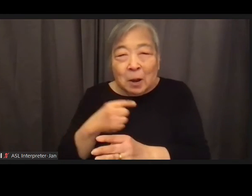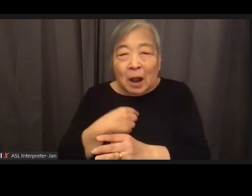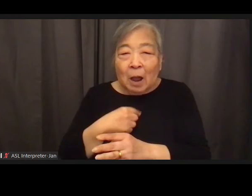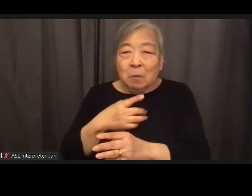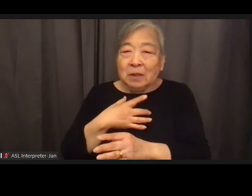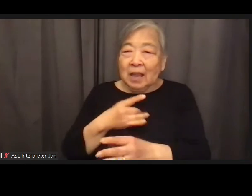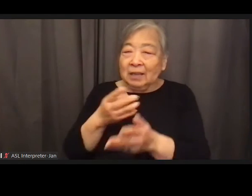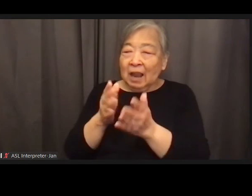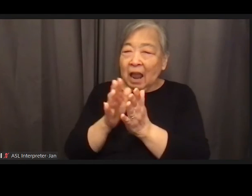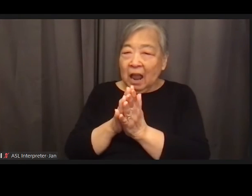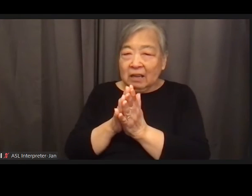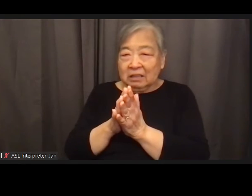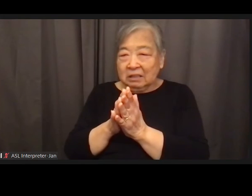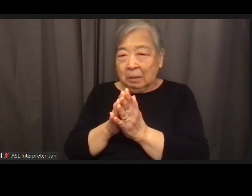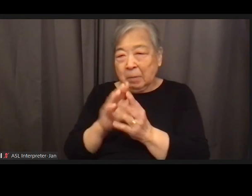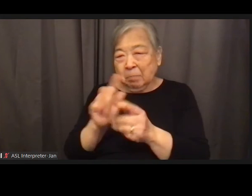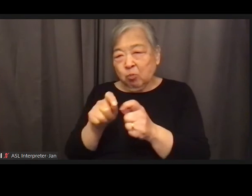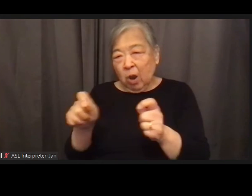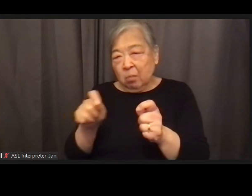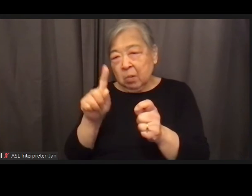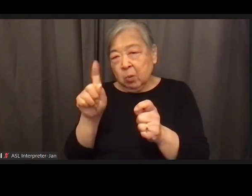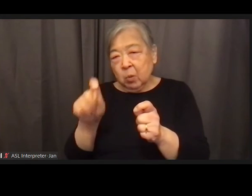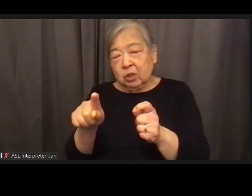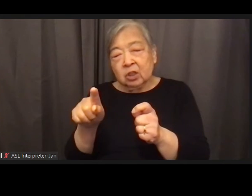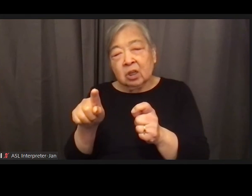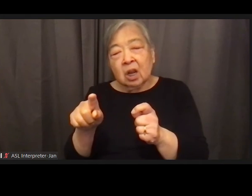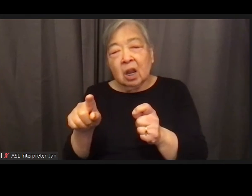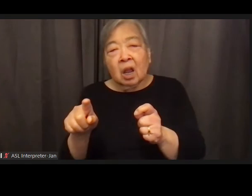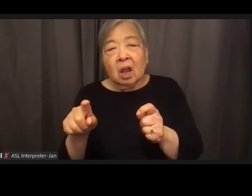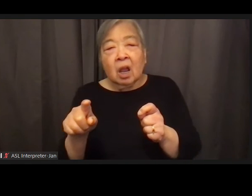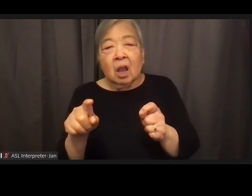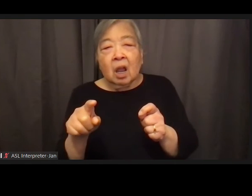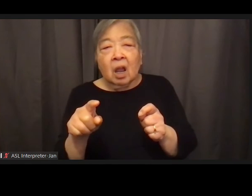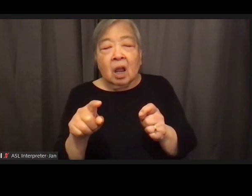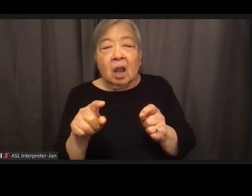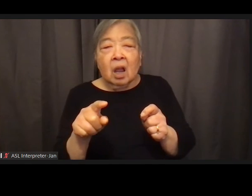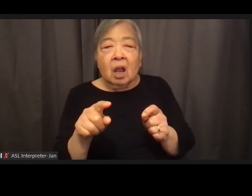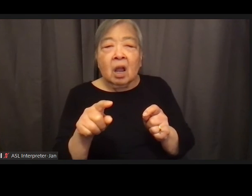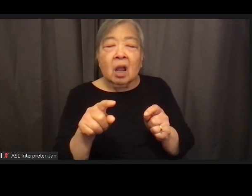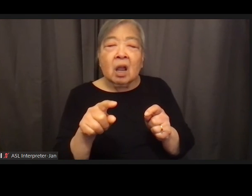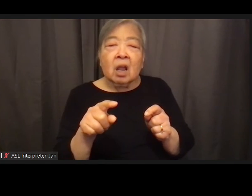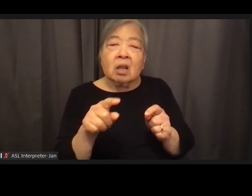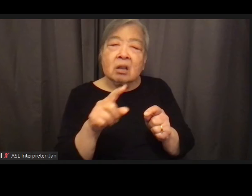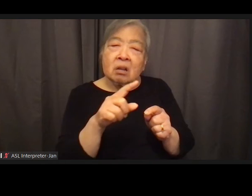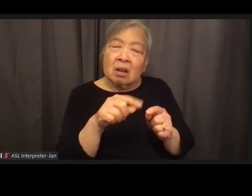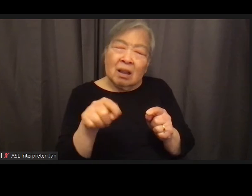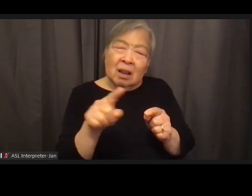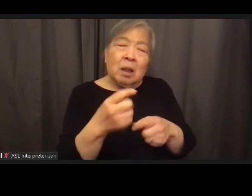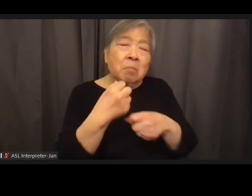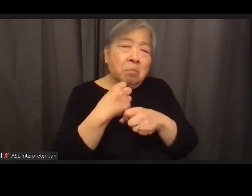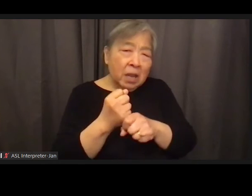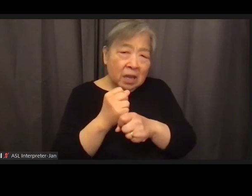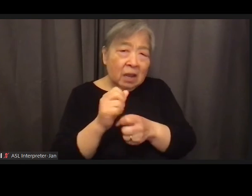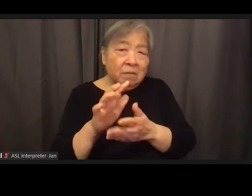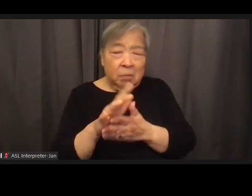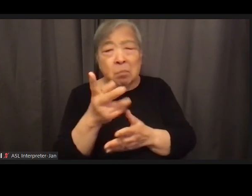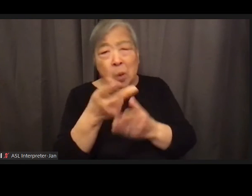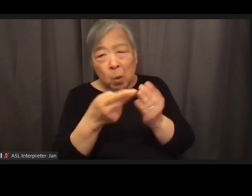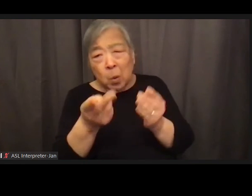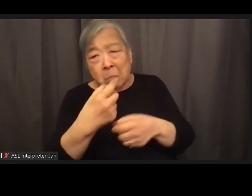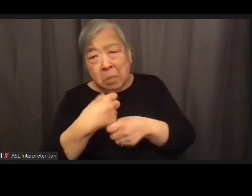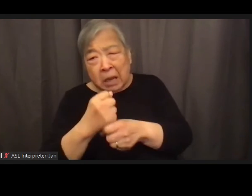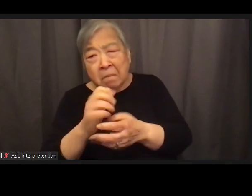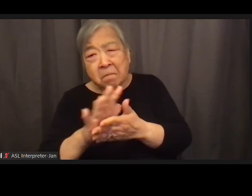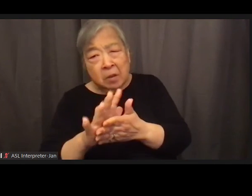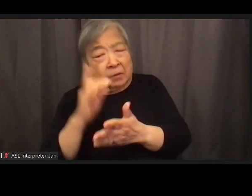ask a wrap-up question of, you know, you've been both making films for quite a long period of time, and